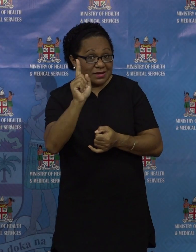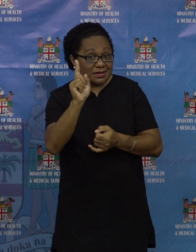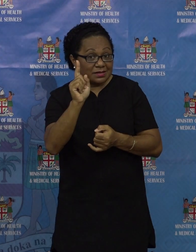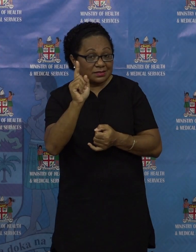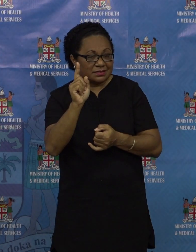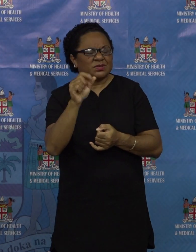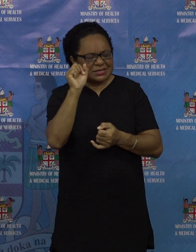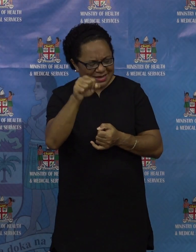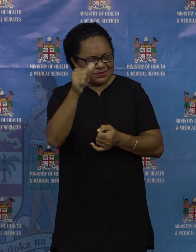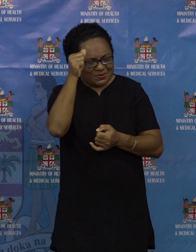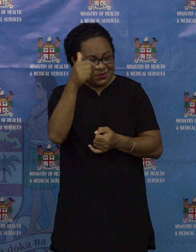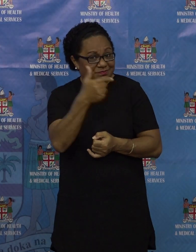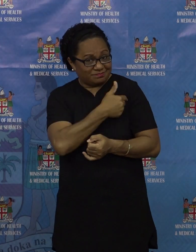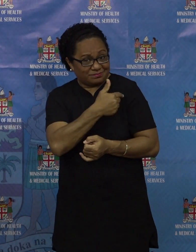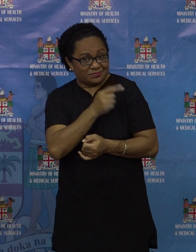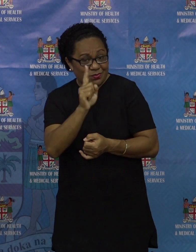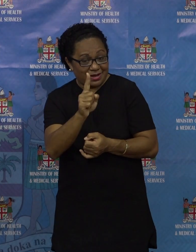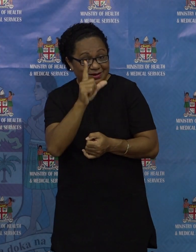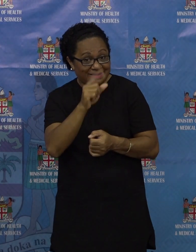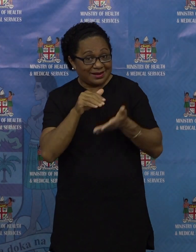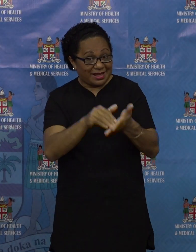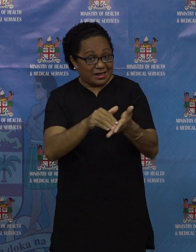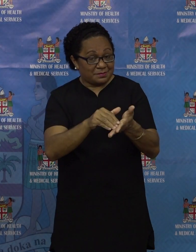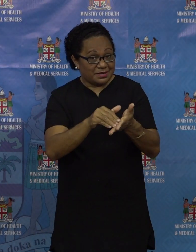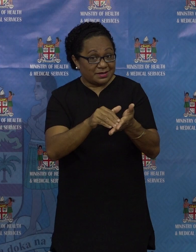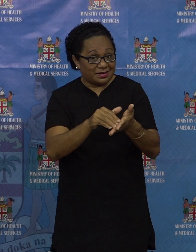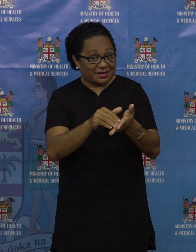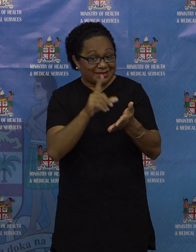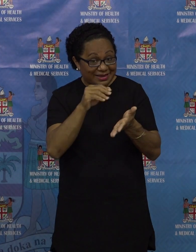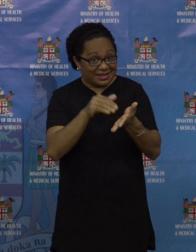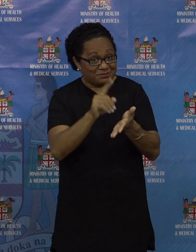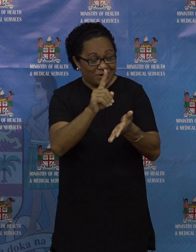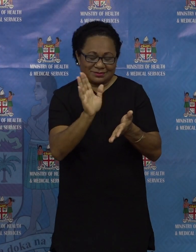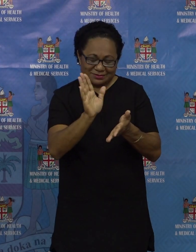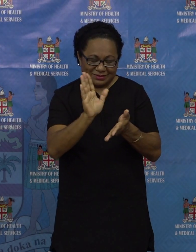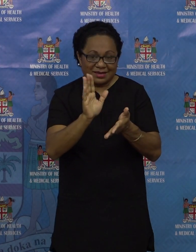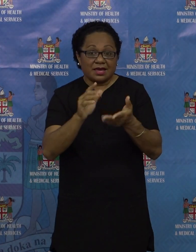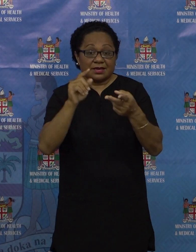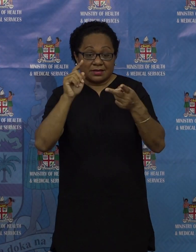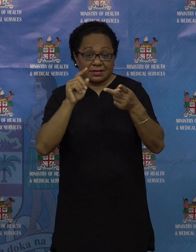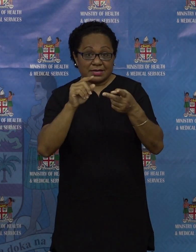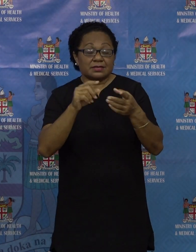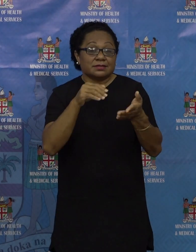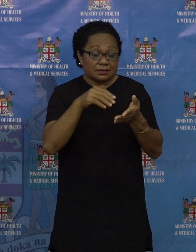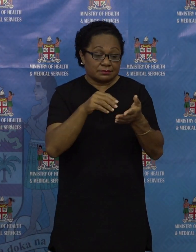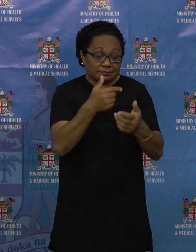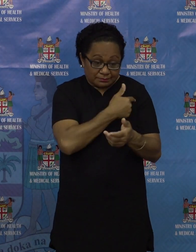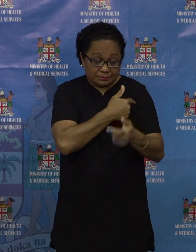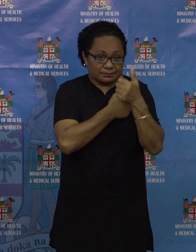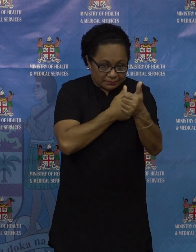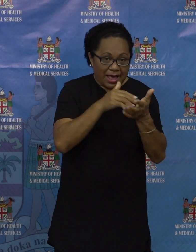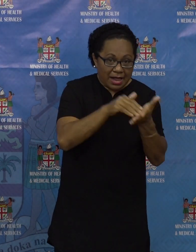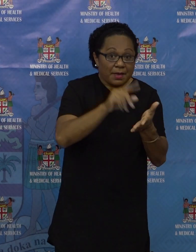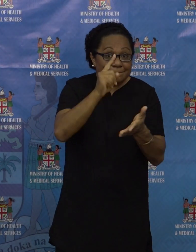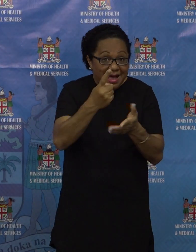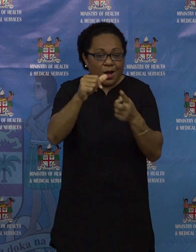answer. We must continue to apply all the other public health measures in our toolbox that we know are effective also against these